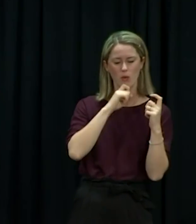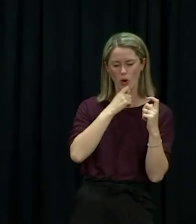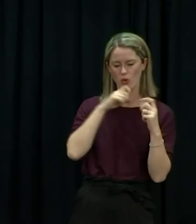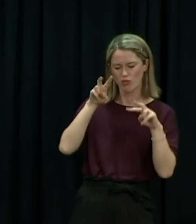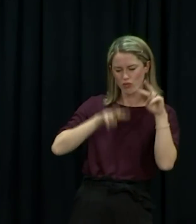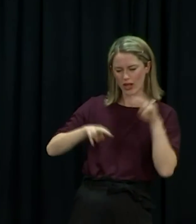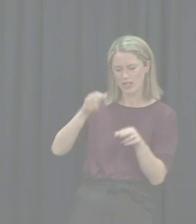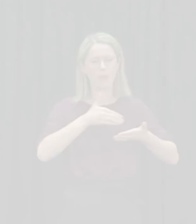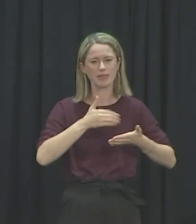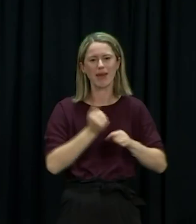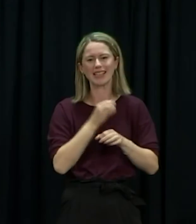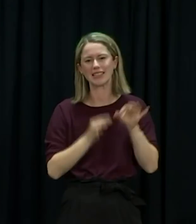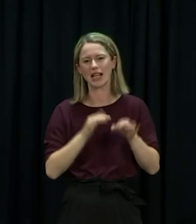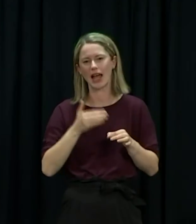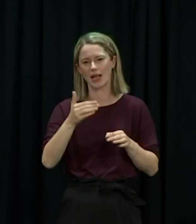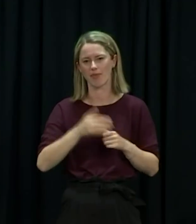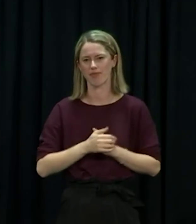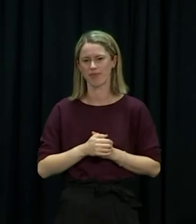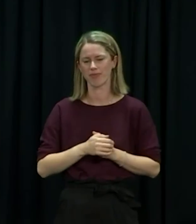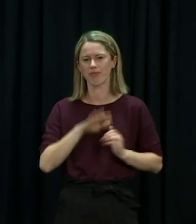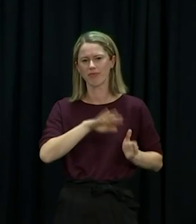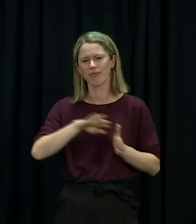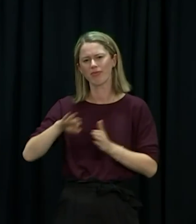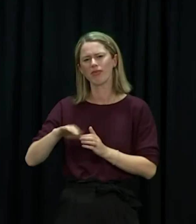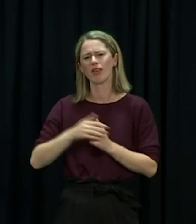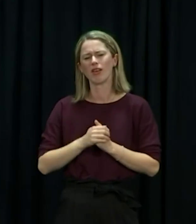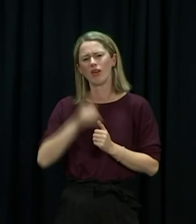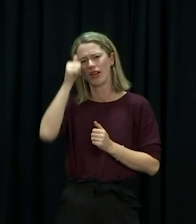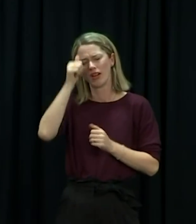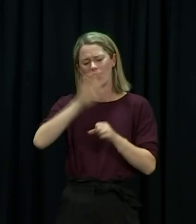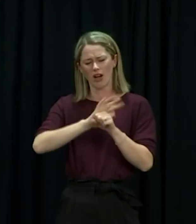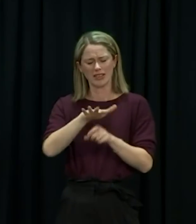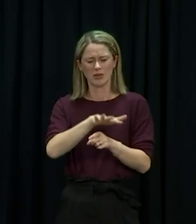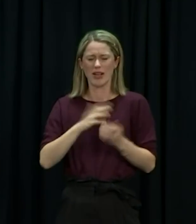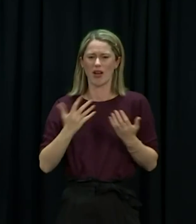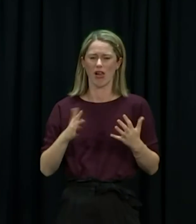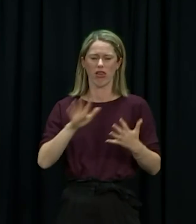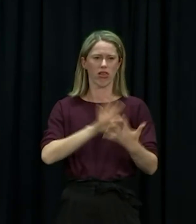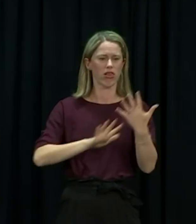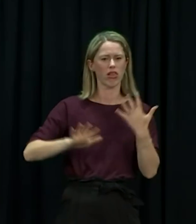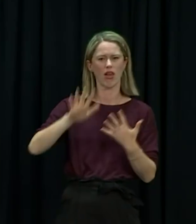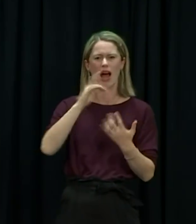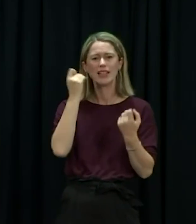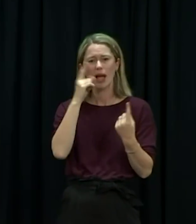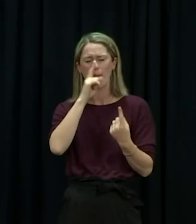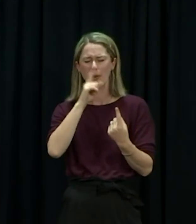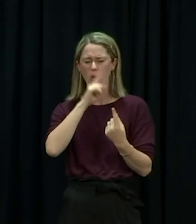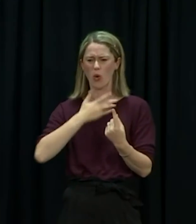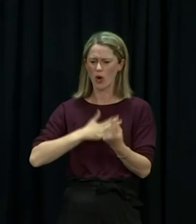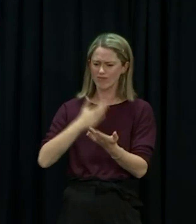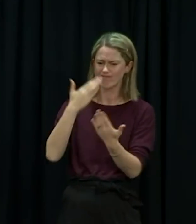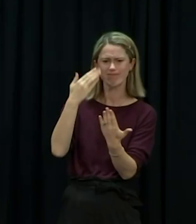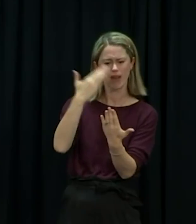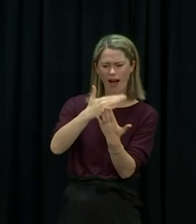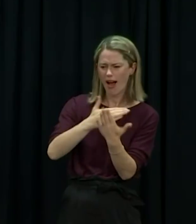those settings on Wednesday. This is a tricky period in our COVID response. I understand why people will ask and want more